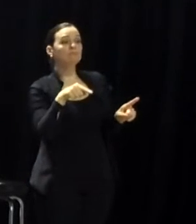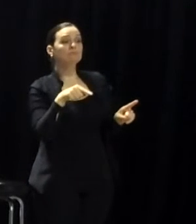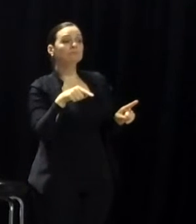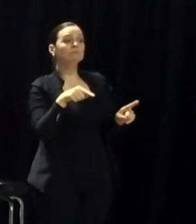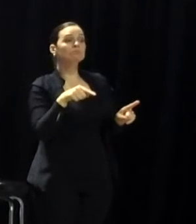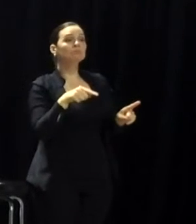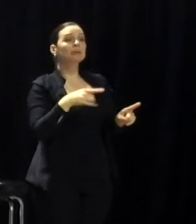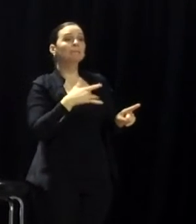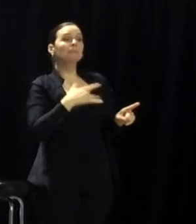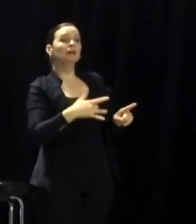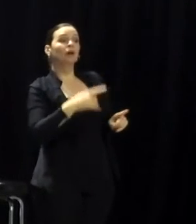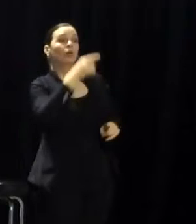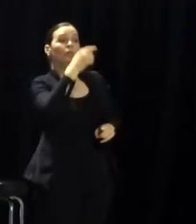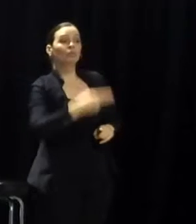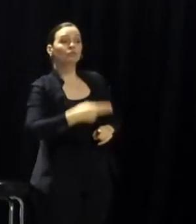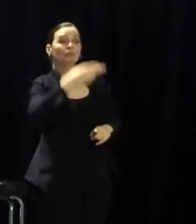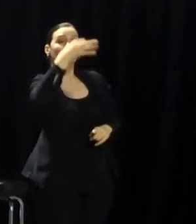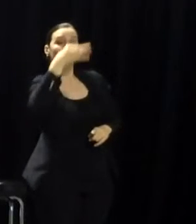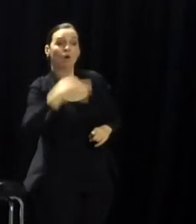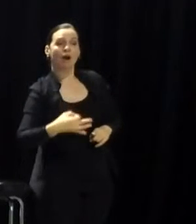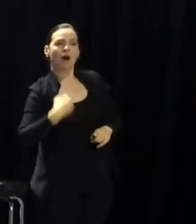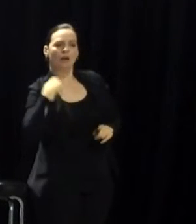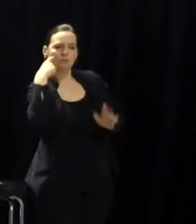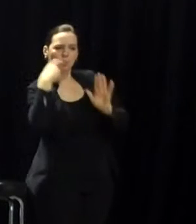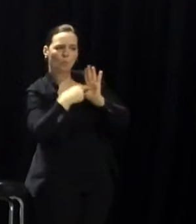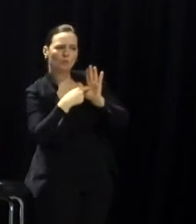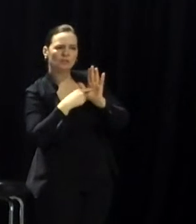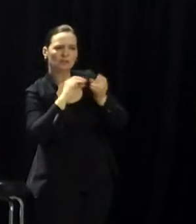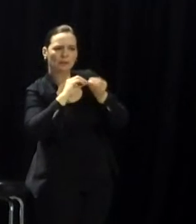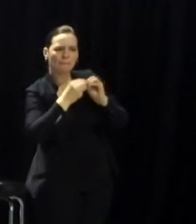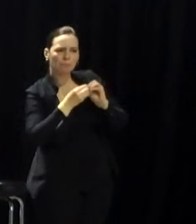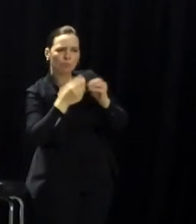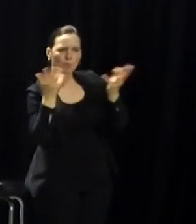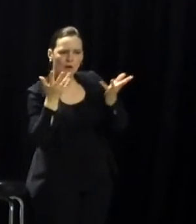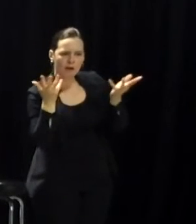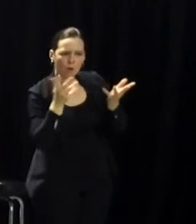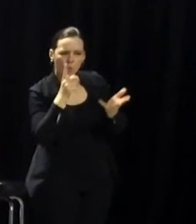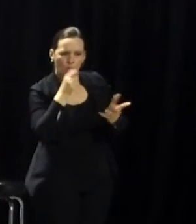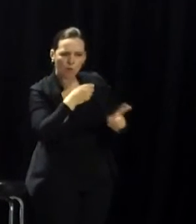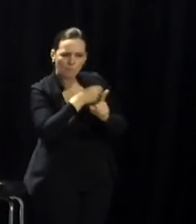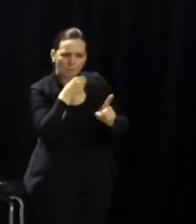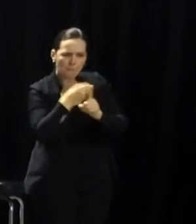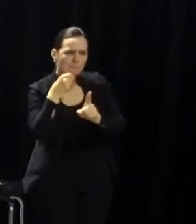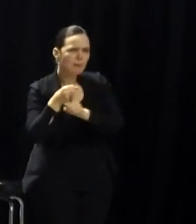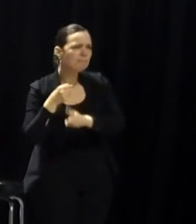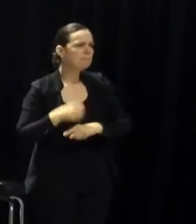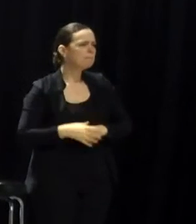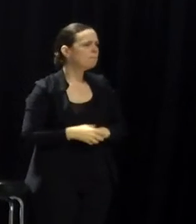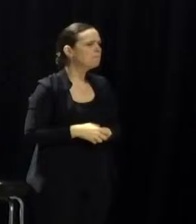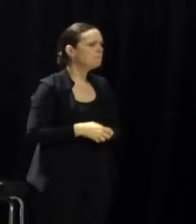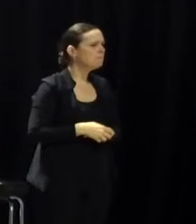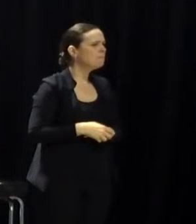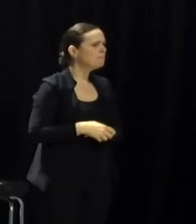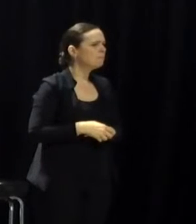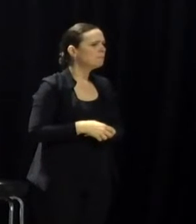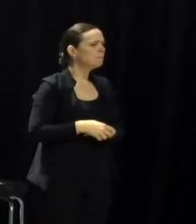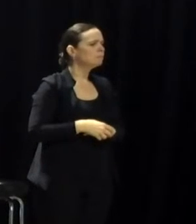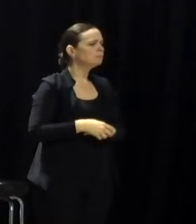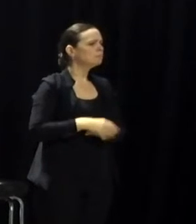anything else. Not that you had that many people go to get a test 48 hours or 72 hours